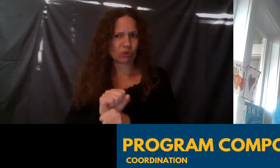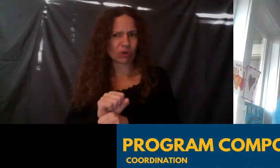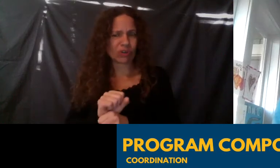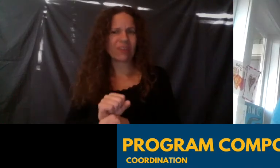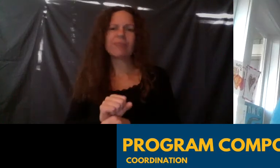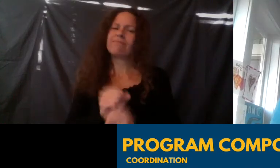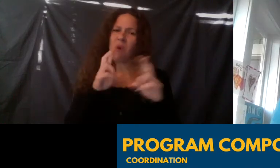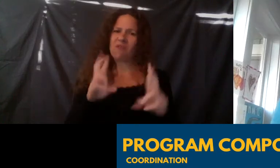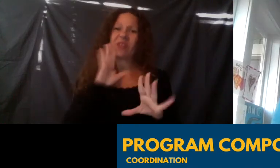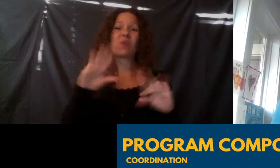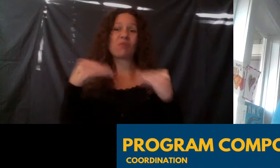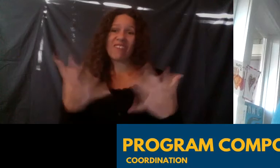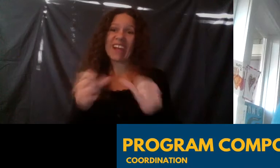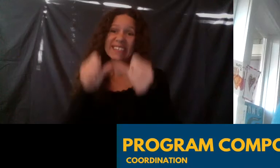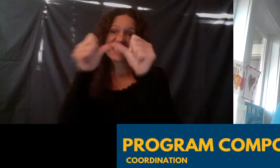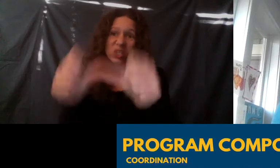grow.